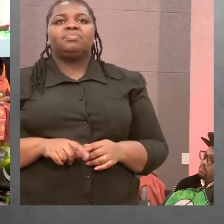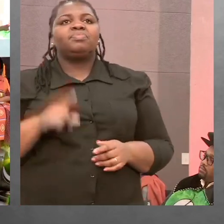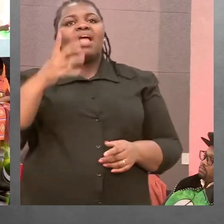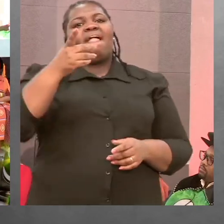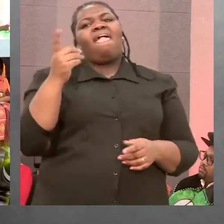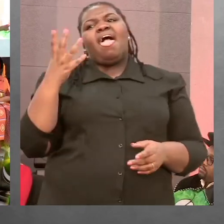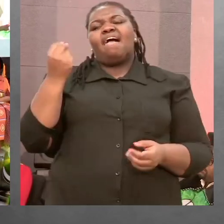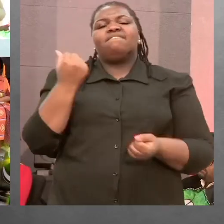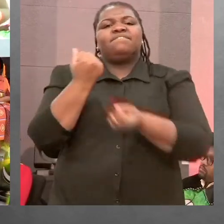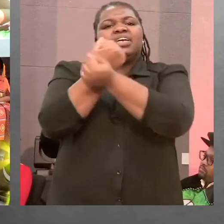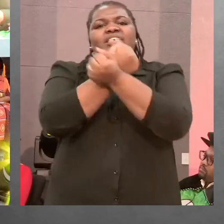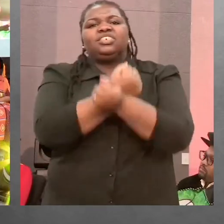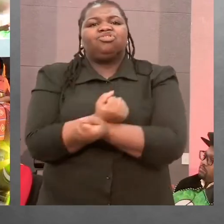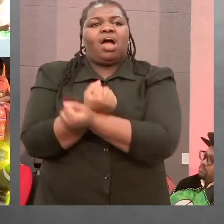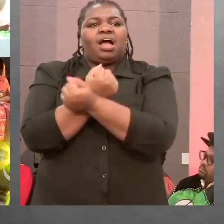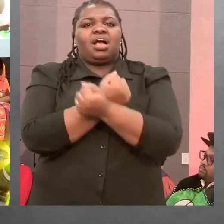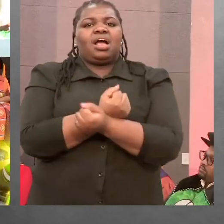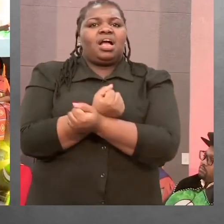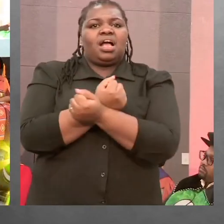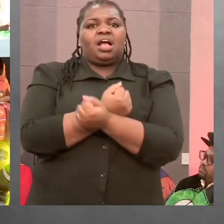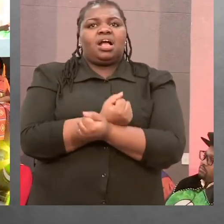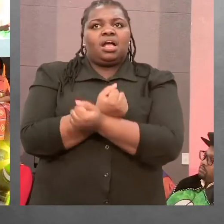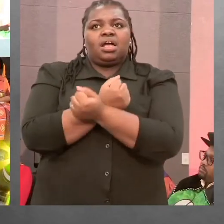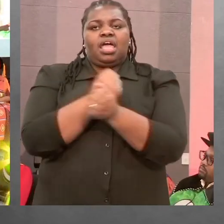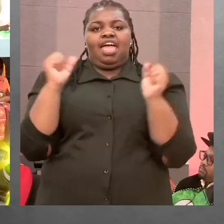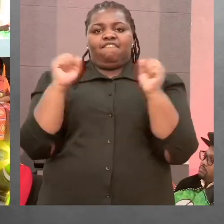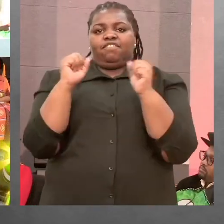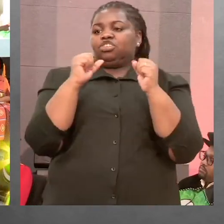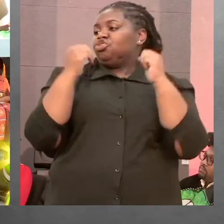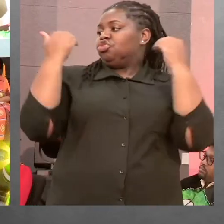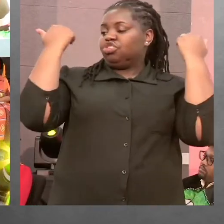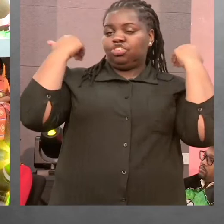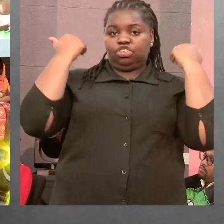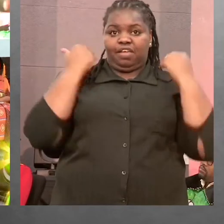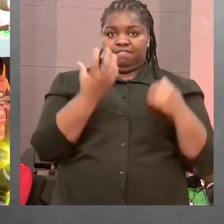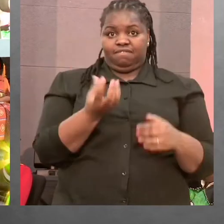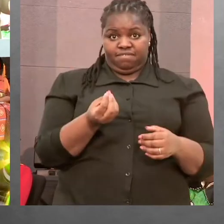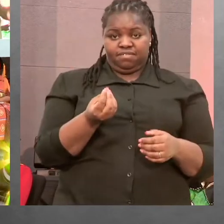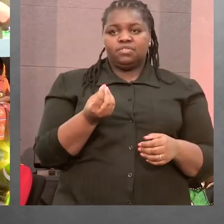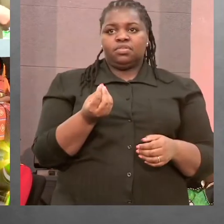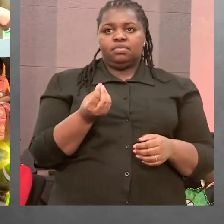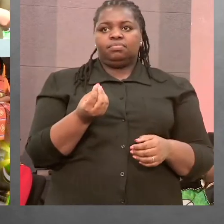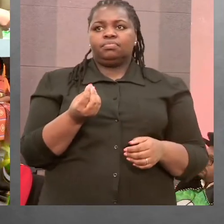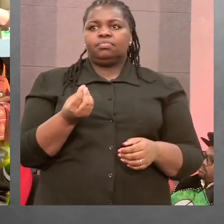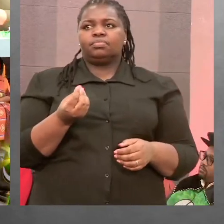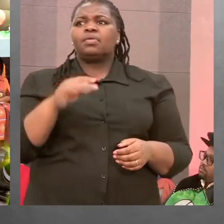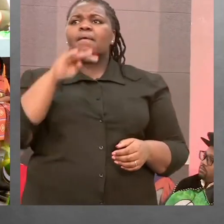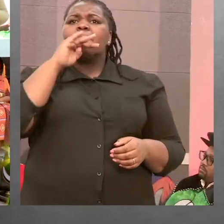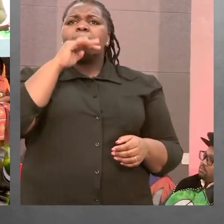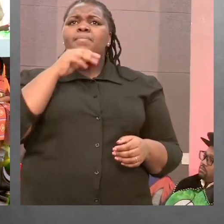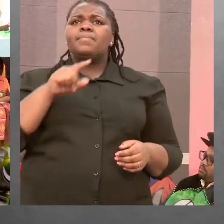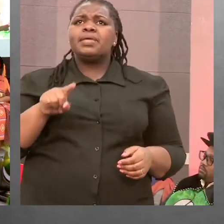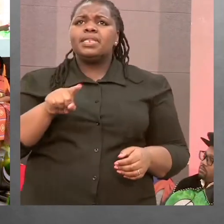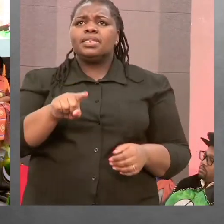unetraki apha ezine fridges apha ngasemva. In essence, it